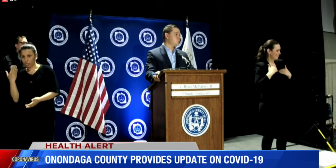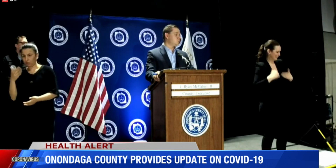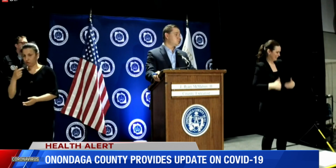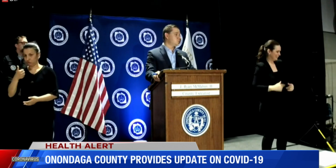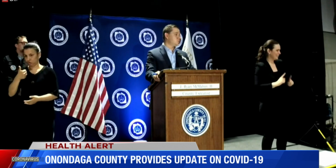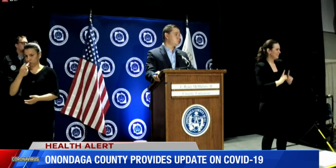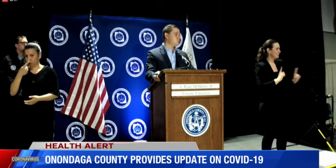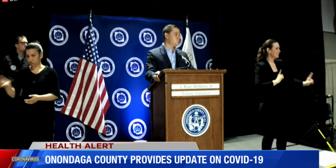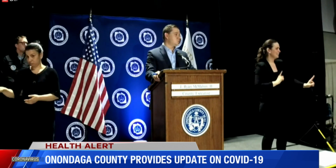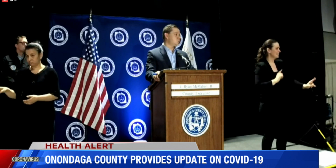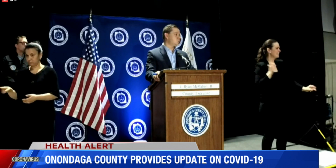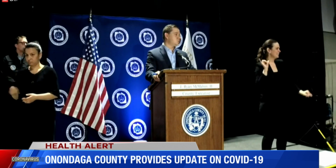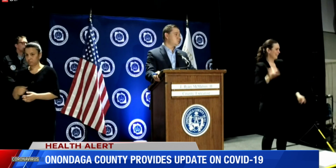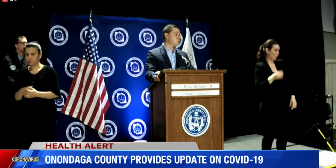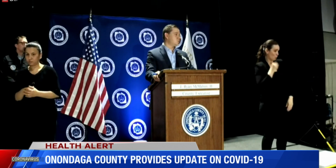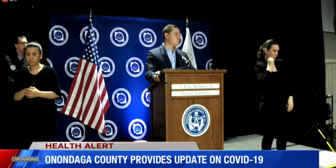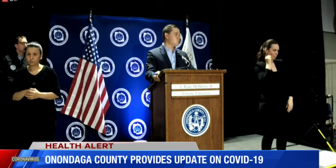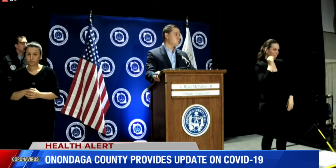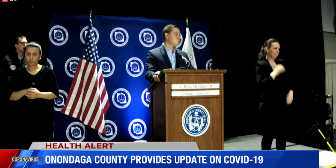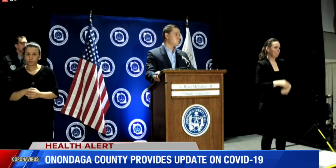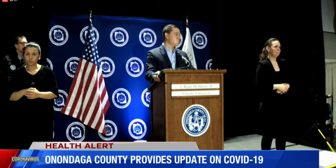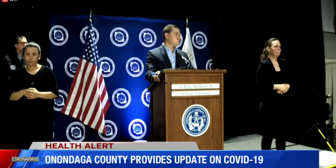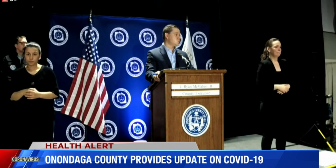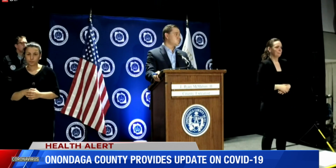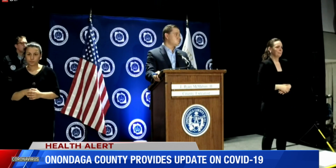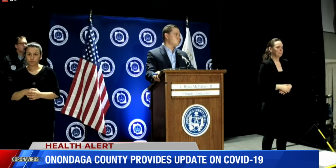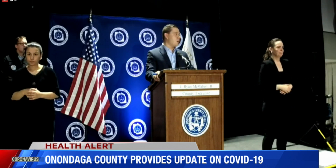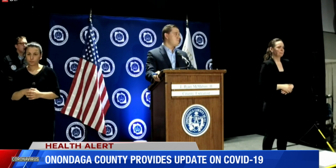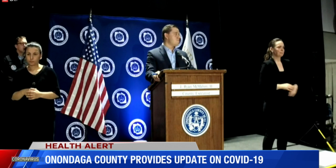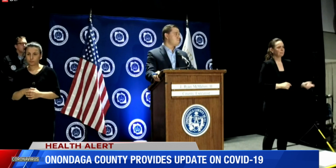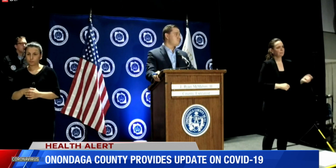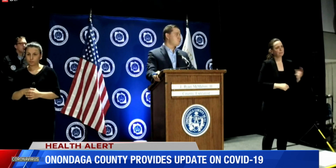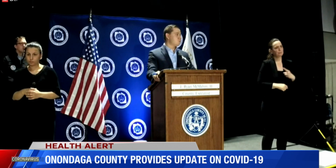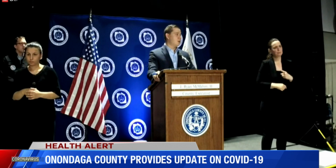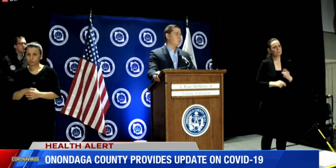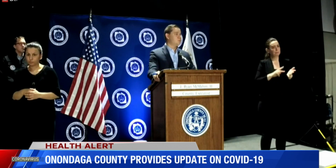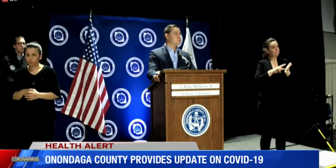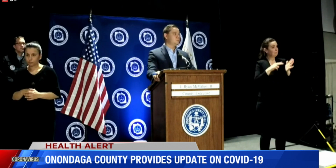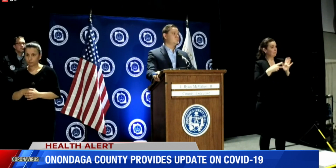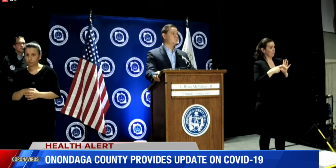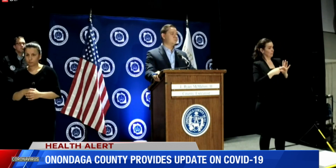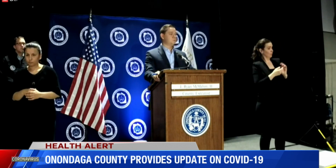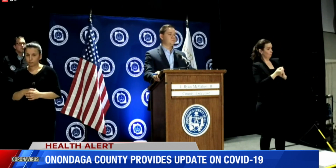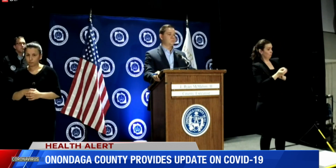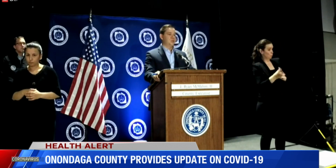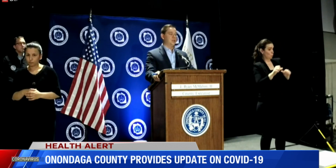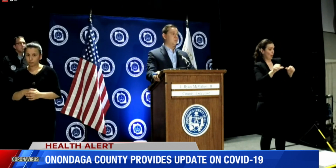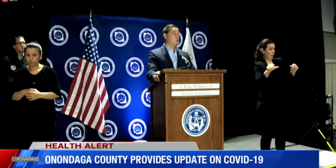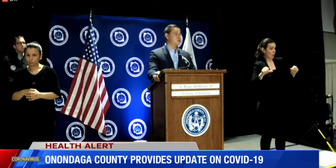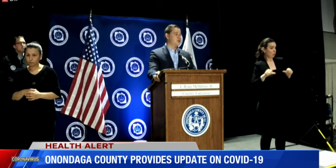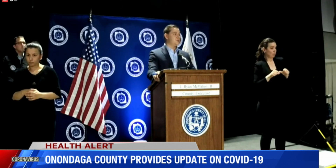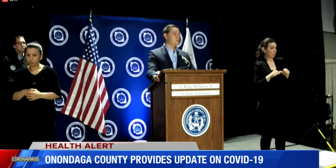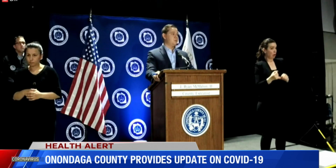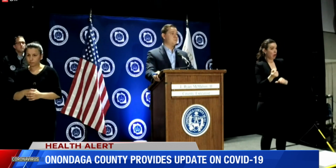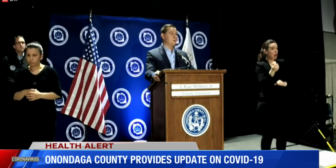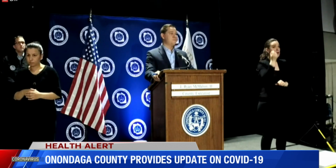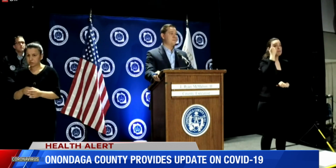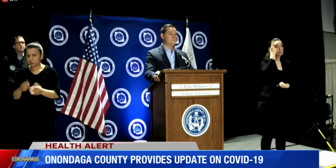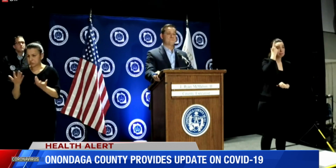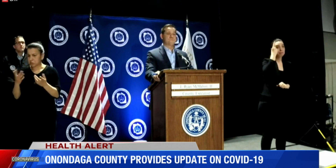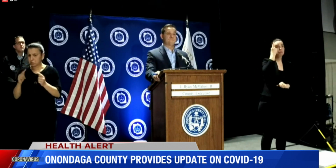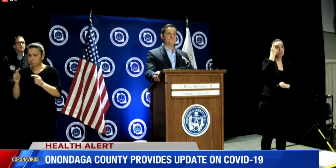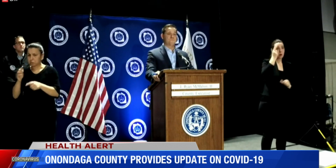just getting the message better in some areas than in others. Yeah. Yeah. Taking it more seriously, maybe.